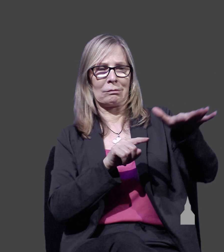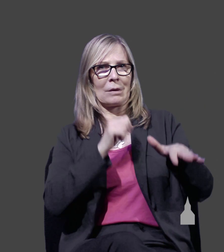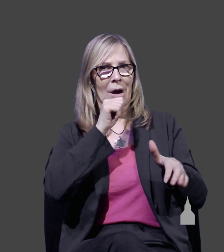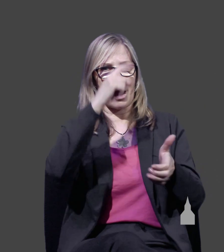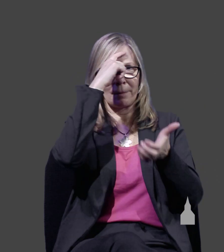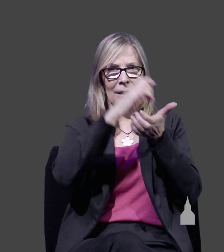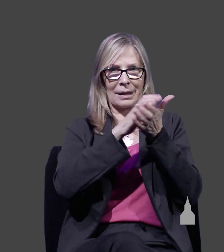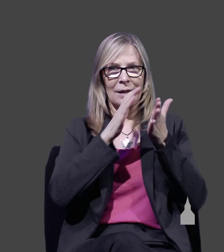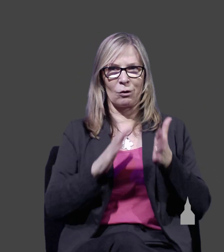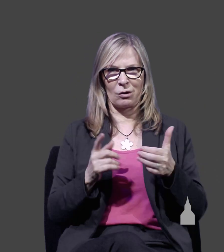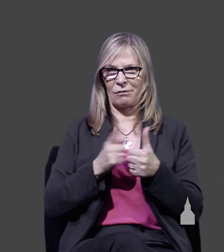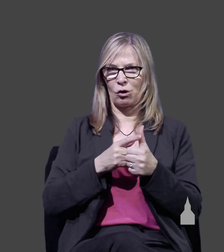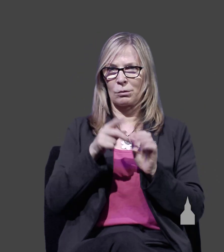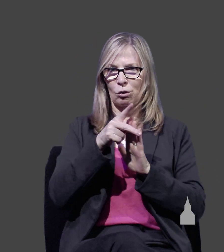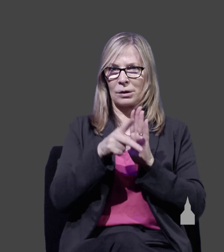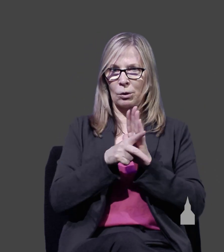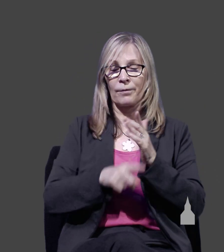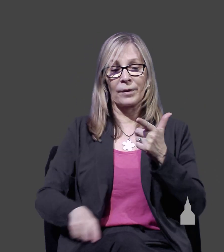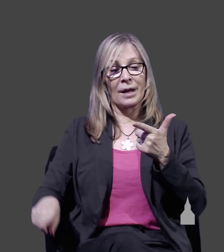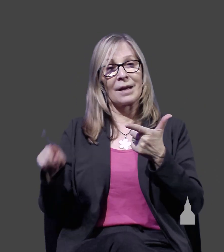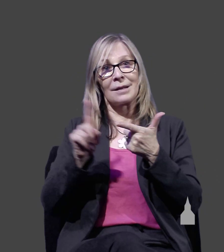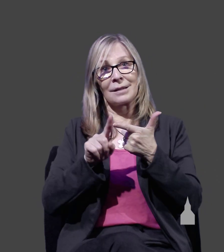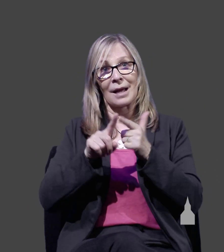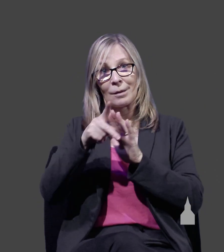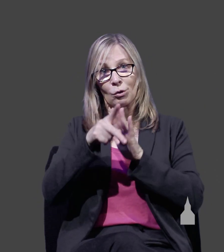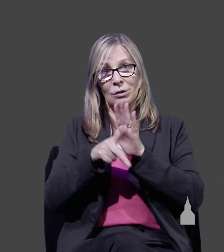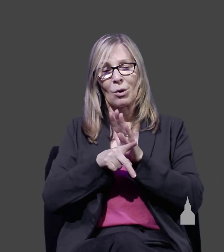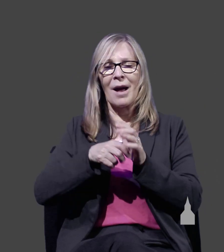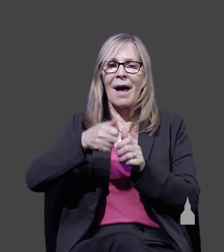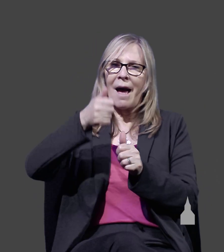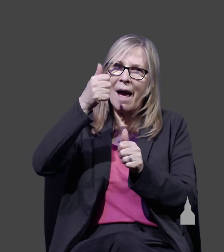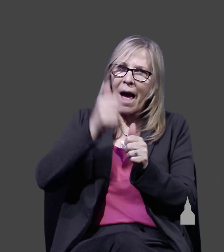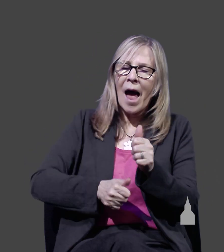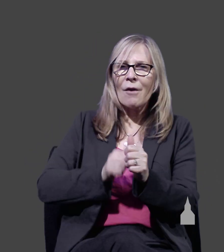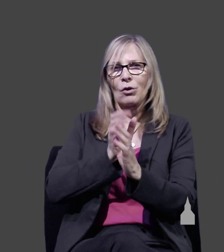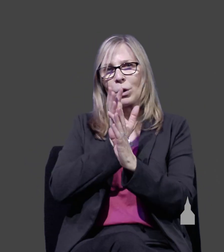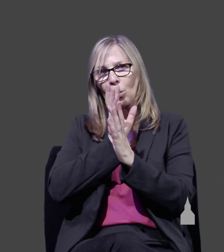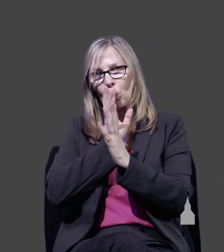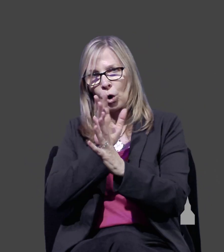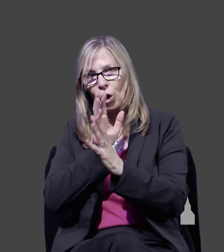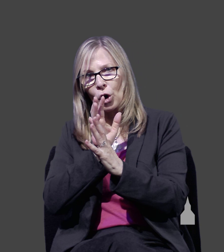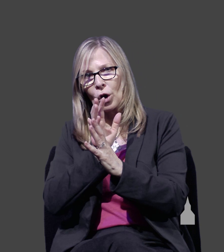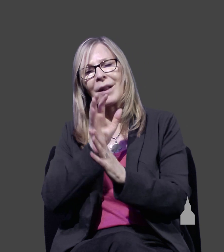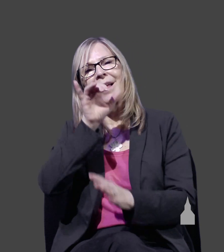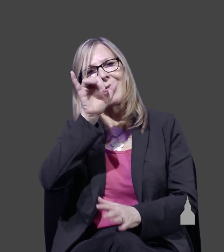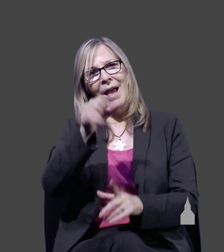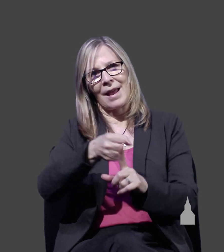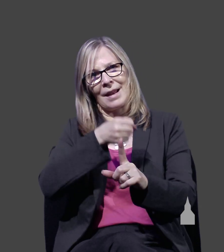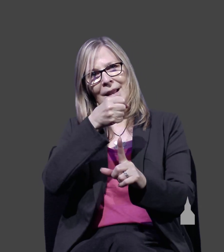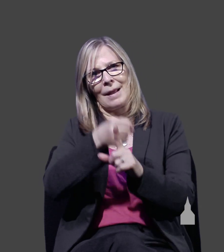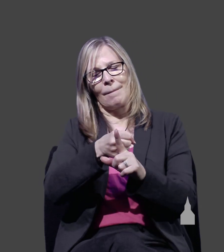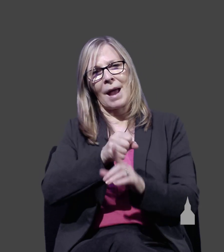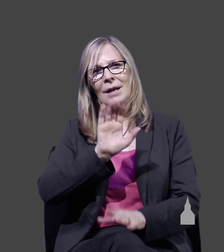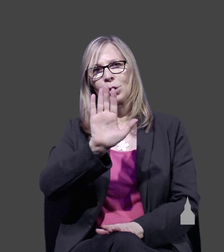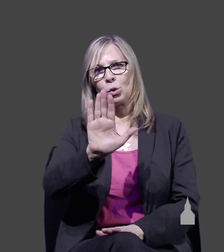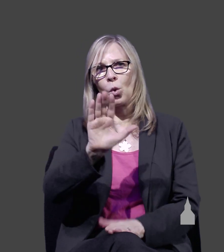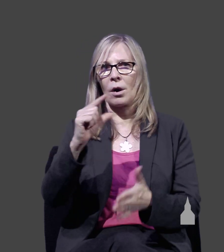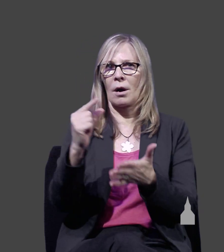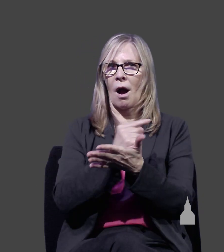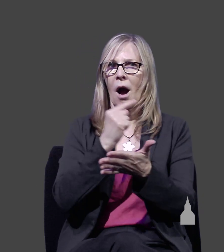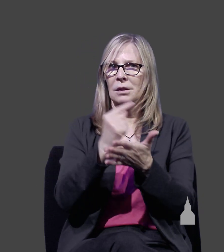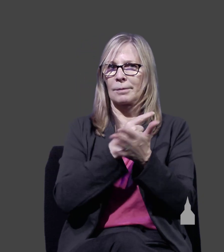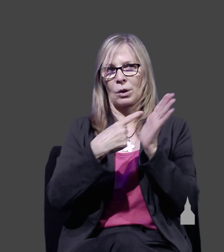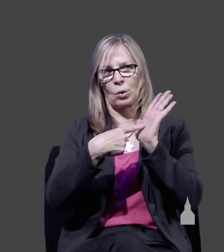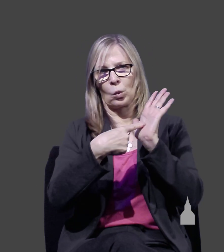second principle is this: every word you utter impacts your gospel witness. Every word you